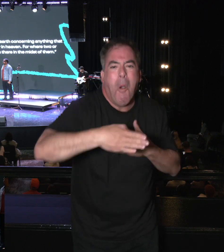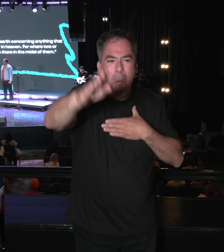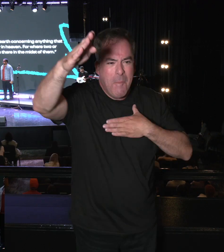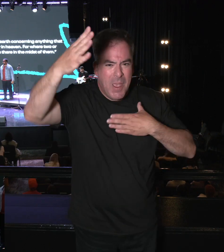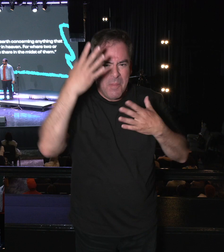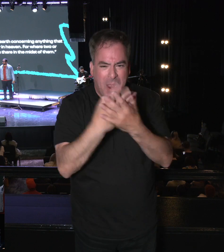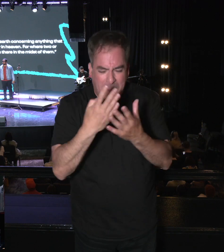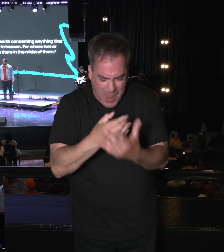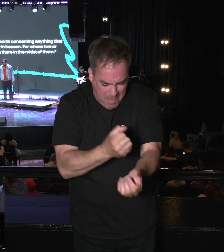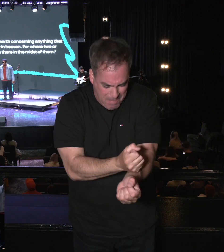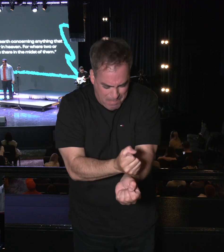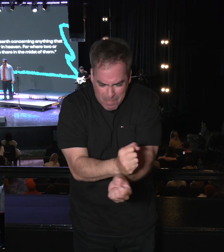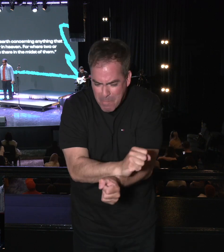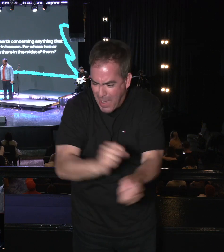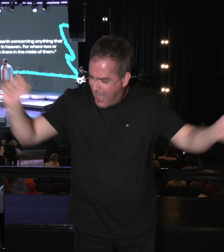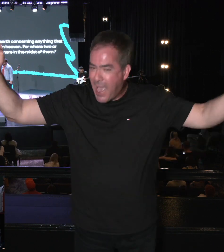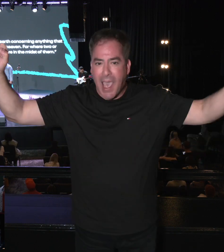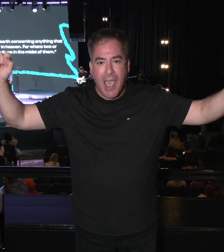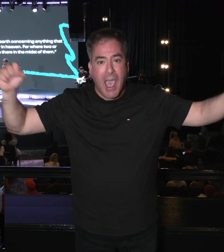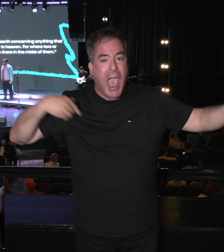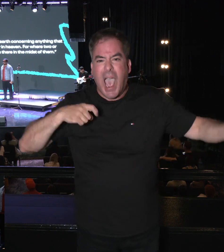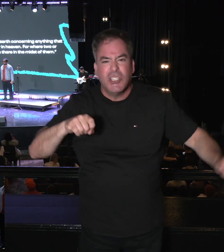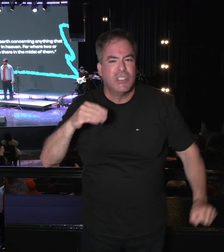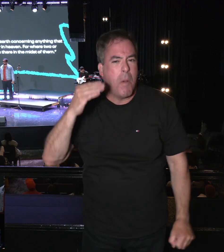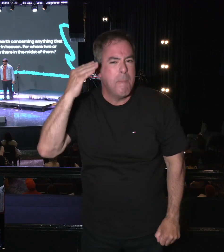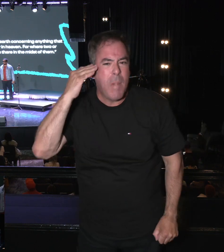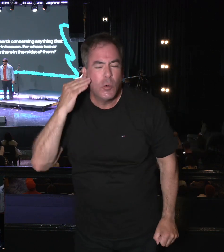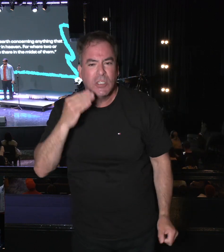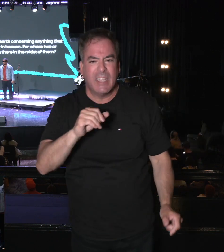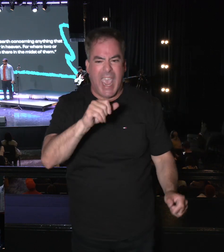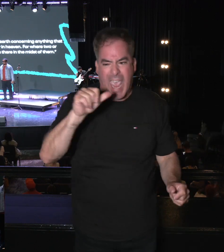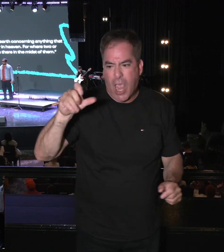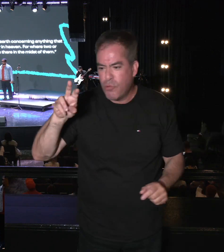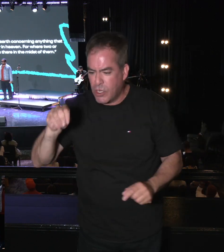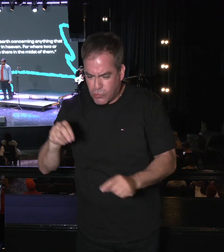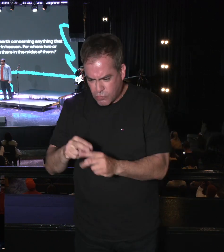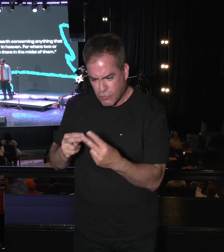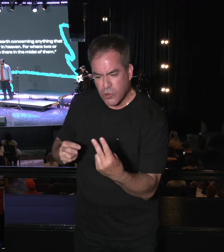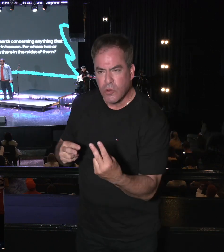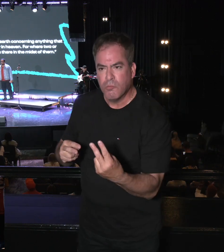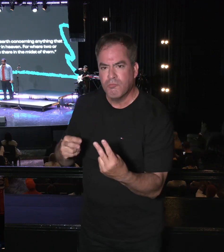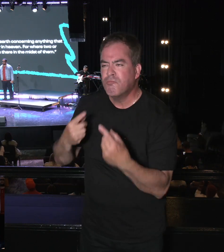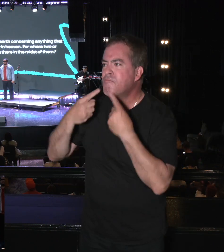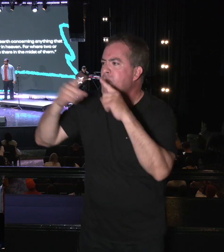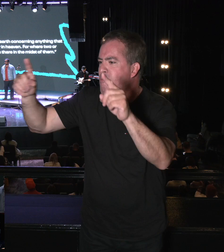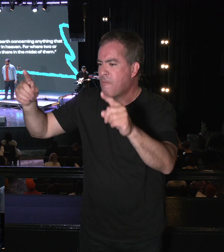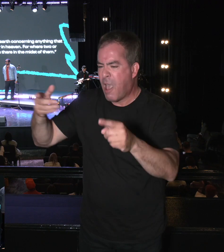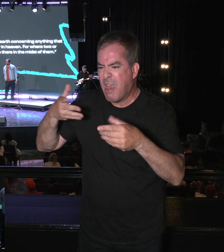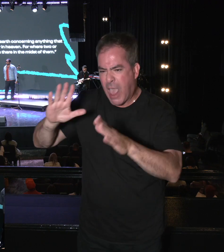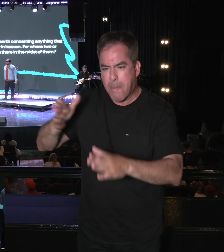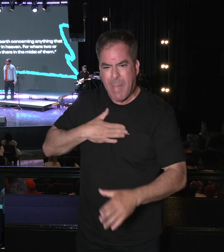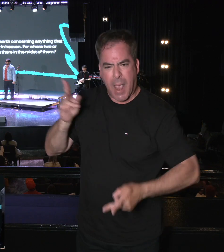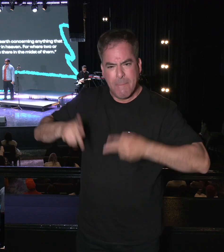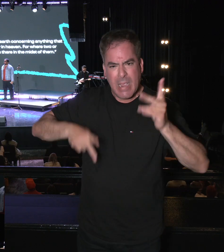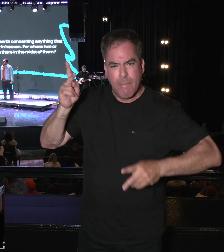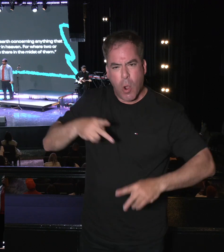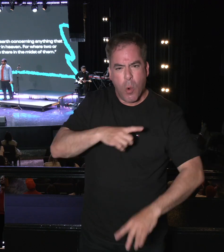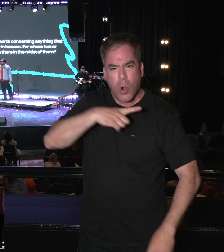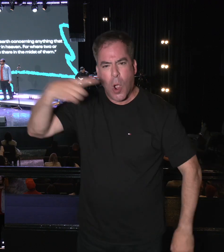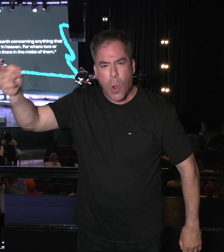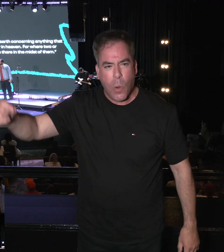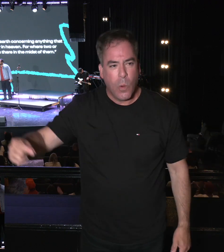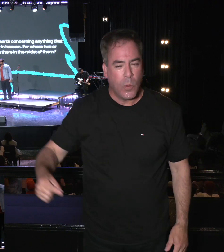and some chains will loose. I just need a Moses and Aaron to stand up and declare freedom. Let my people